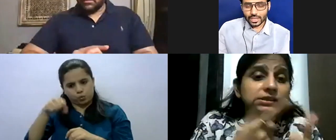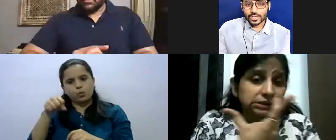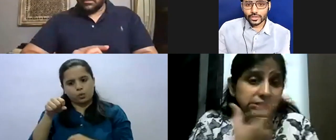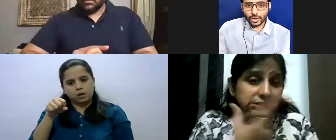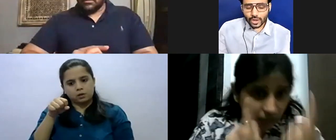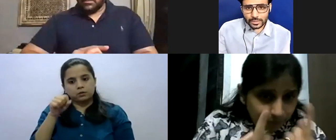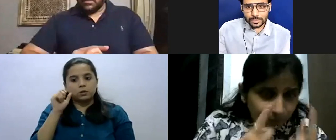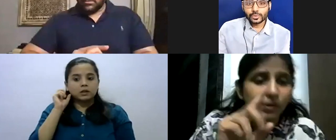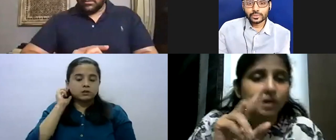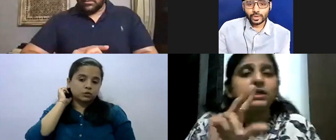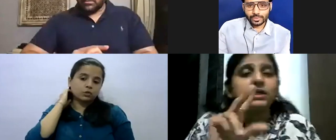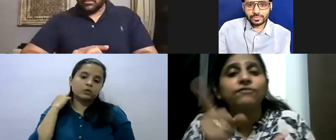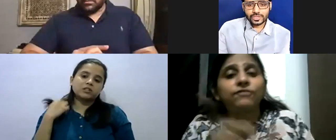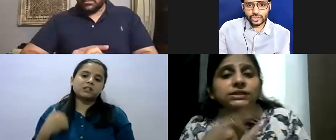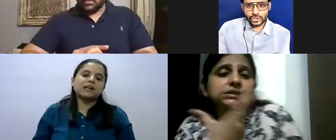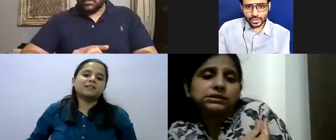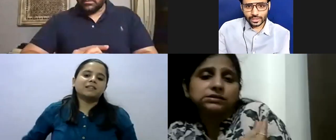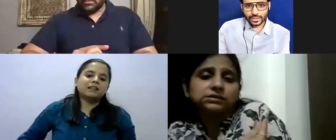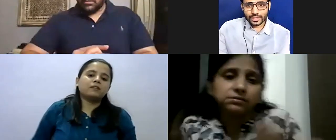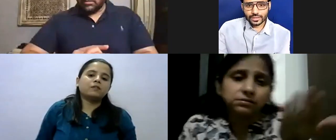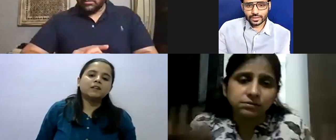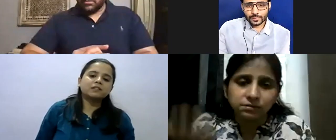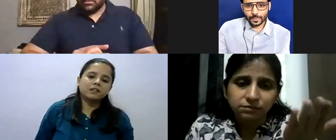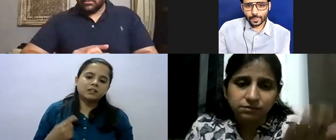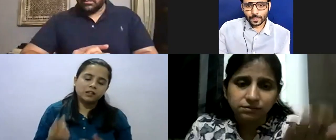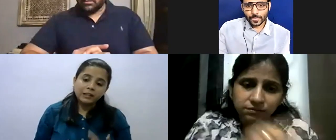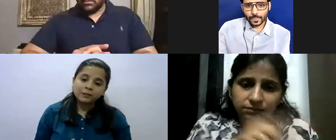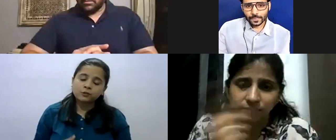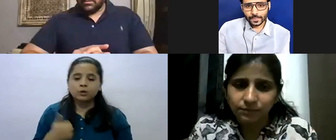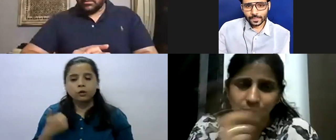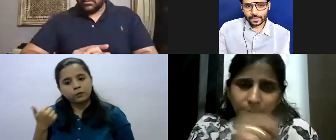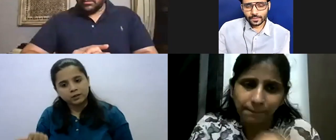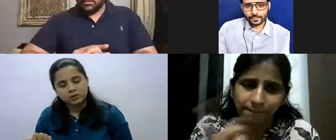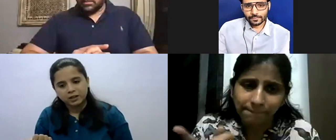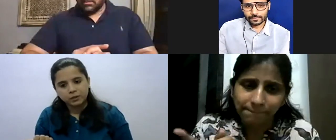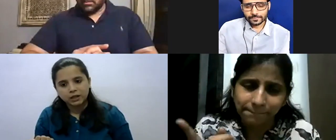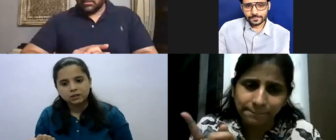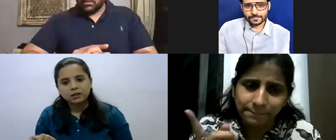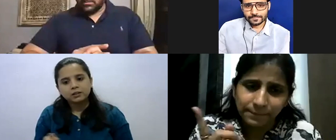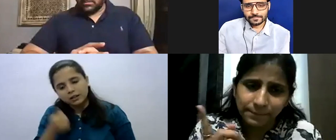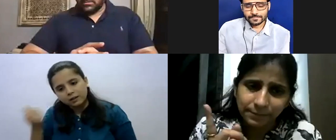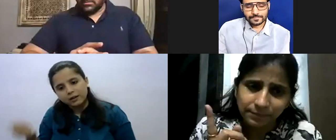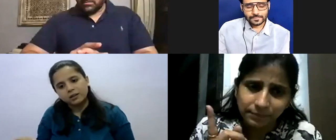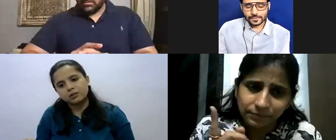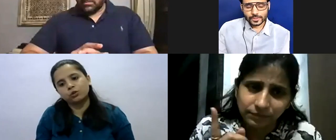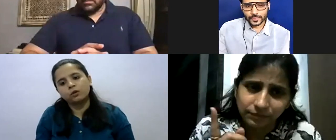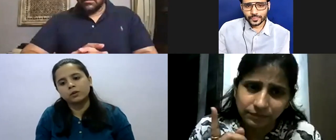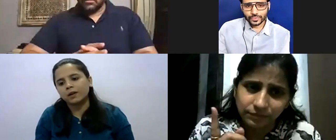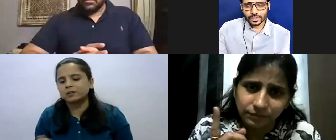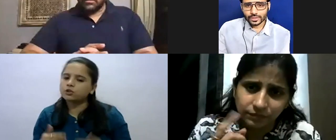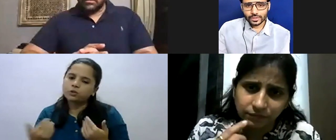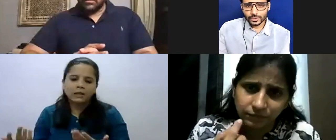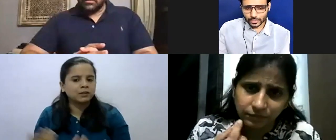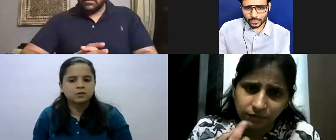concerned, your husband with So problems in sugar, first he needs to go for the checkup done. Then he should no, go